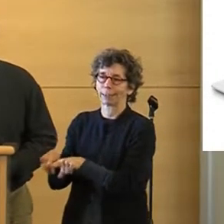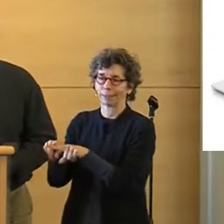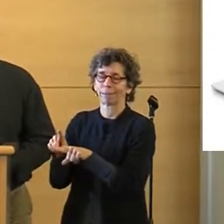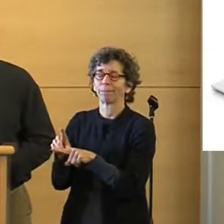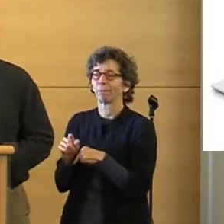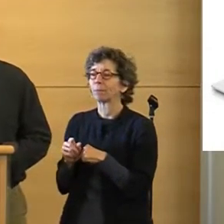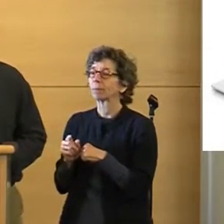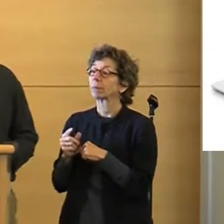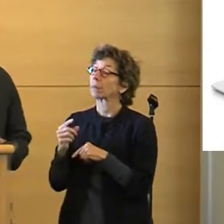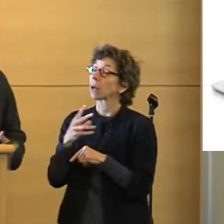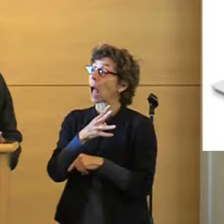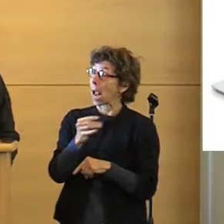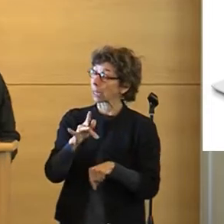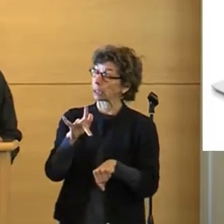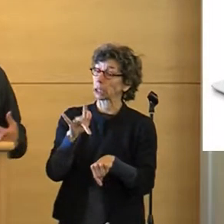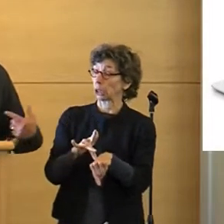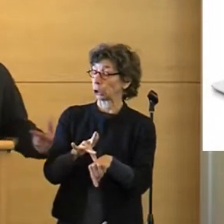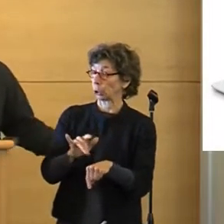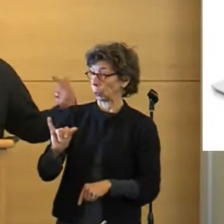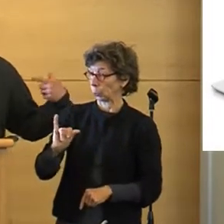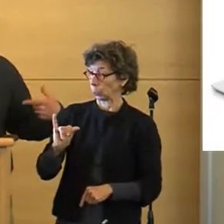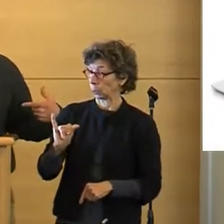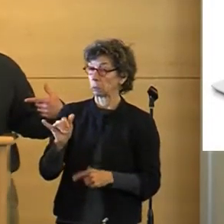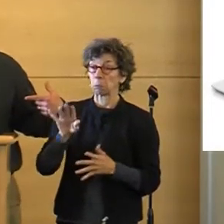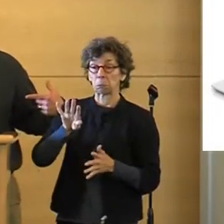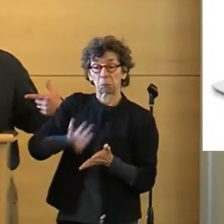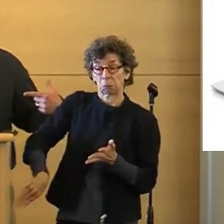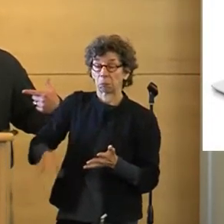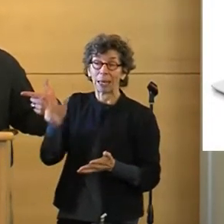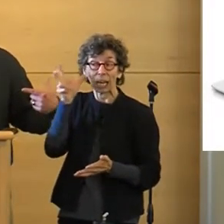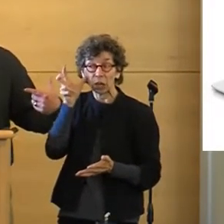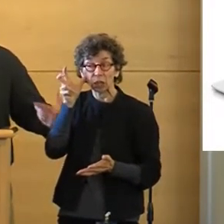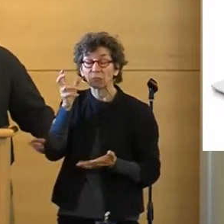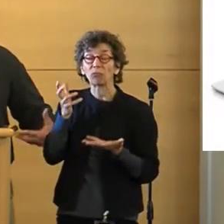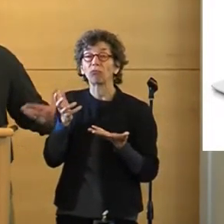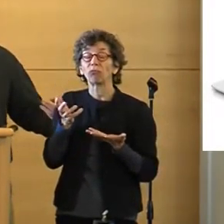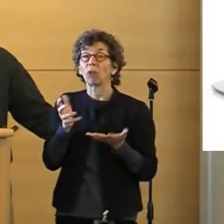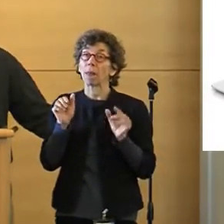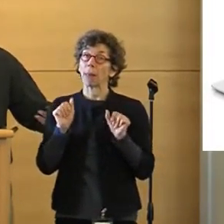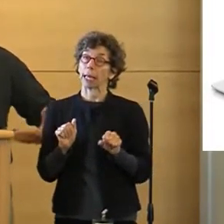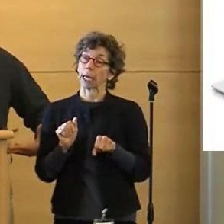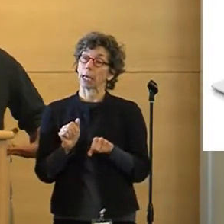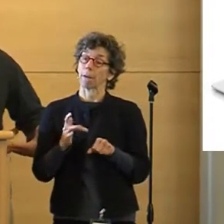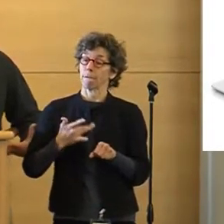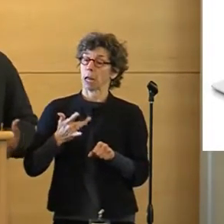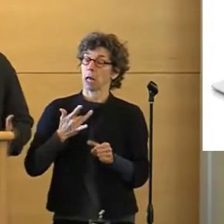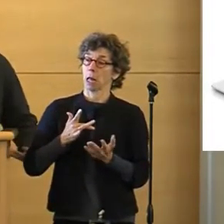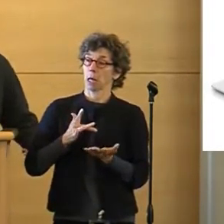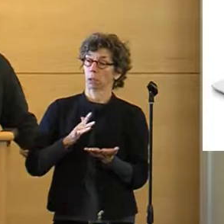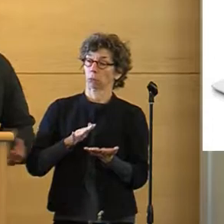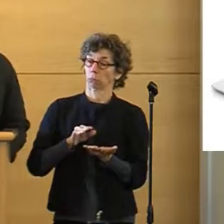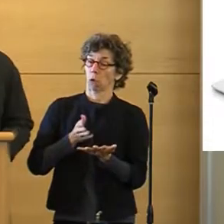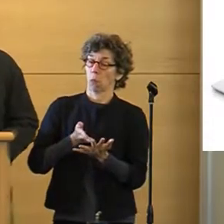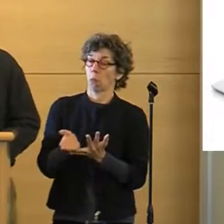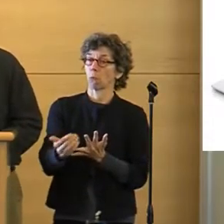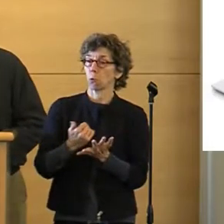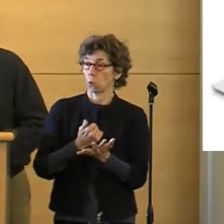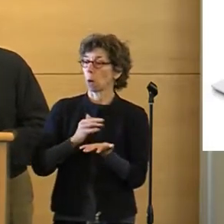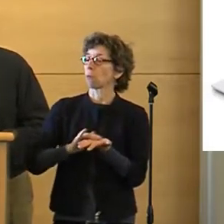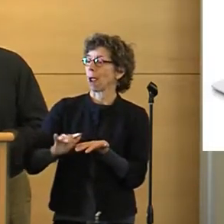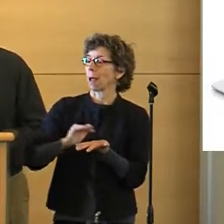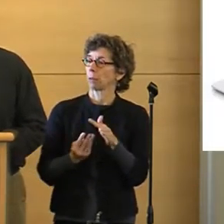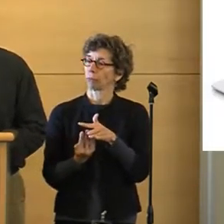responds with whatever information I'm needing at the time. So more and more people are interacting using